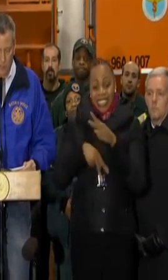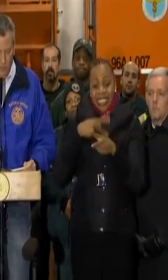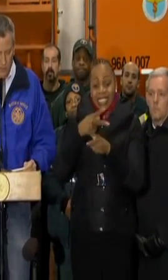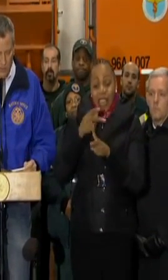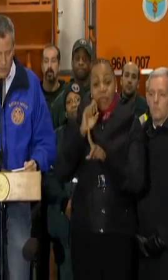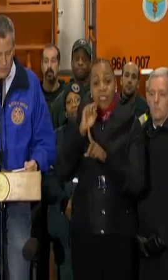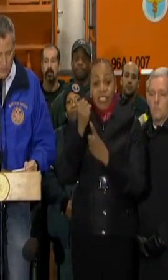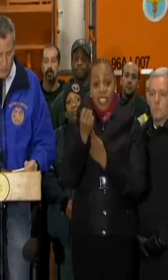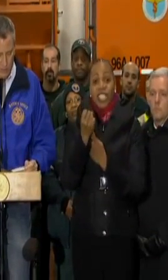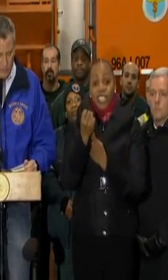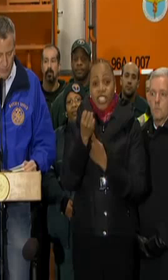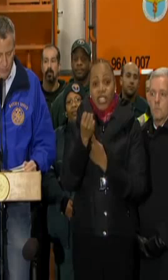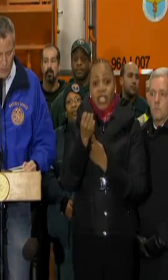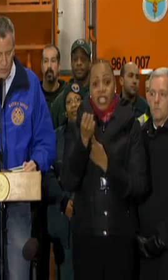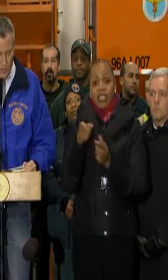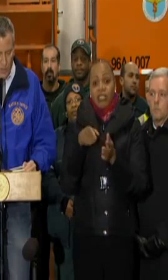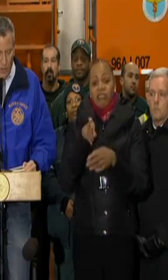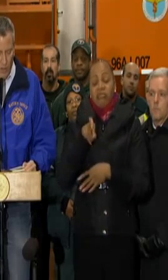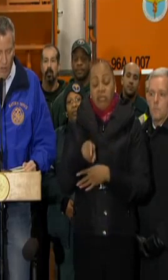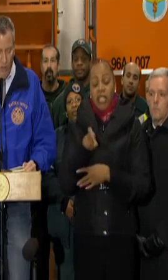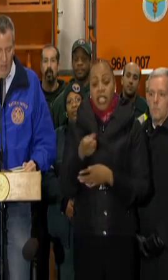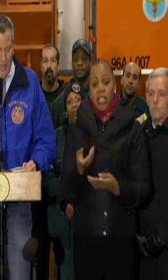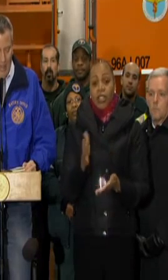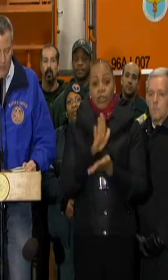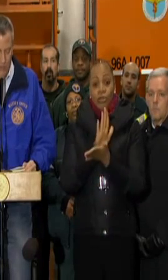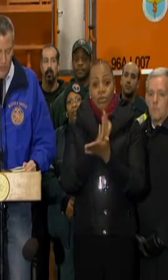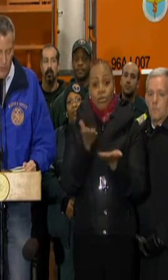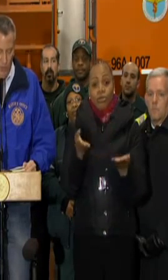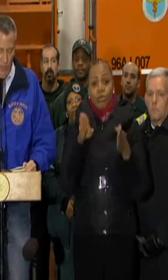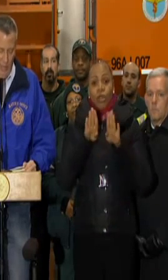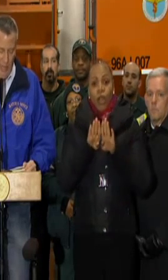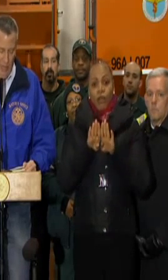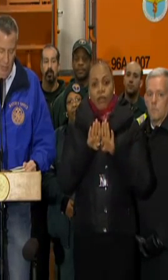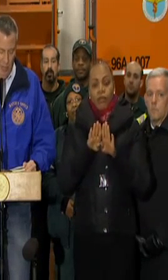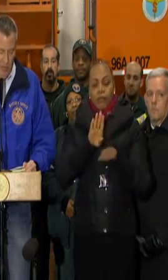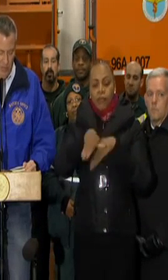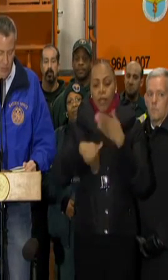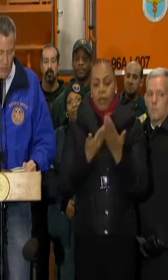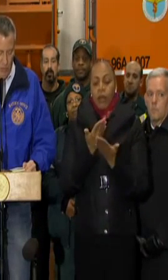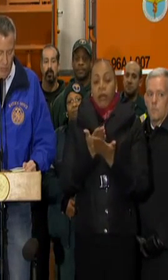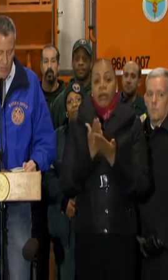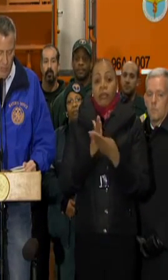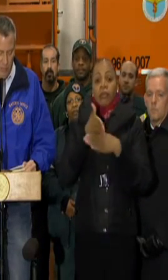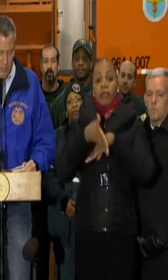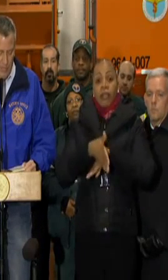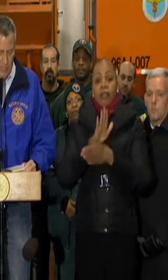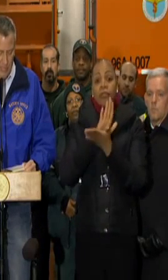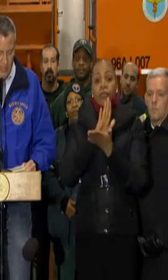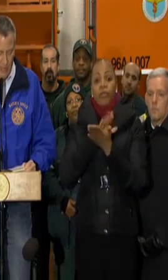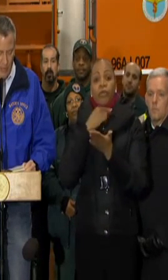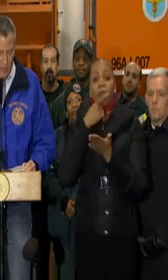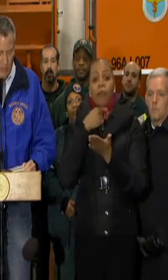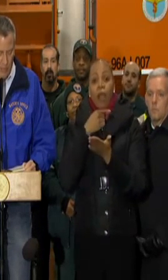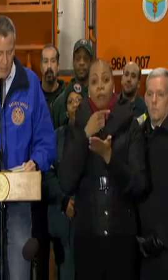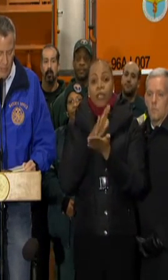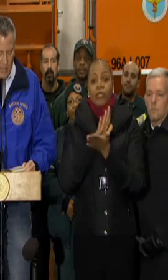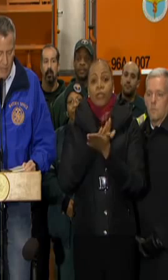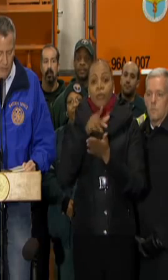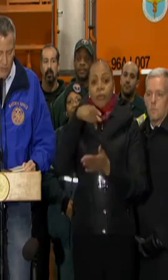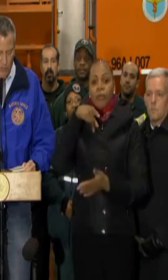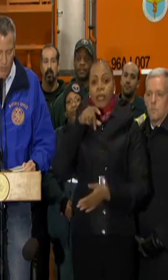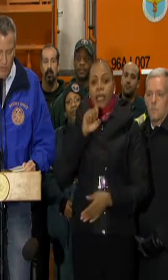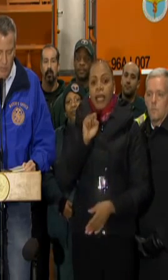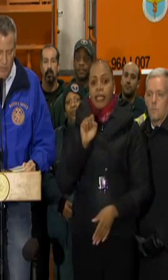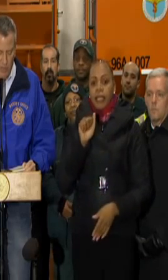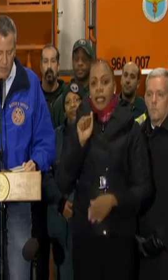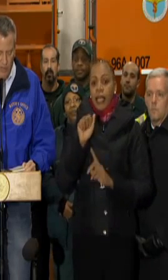warranted the closing of the schools. All after-school and public school PSAL